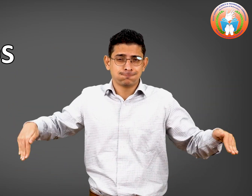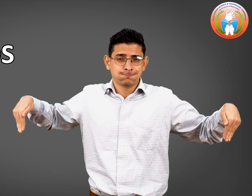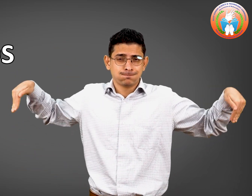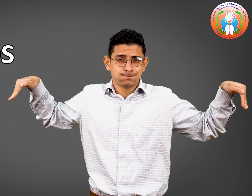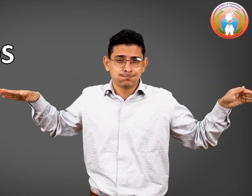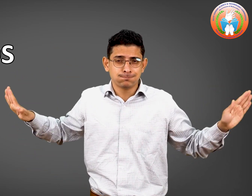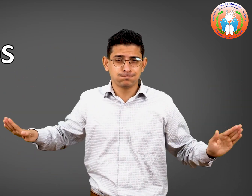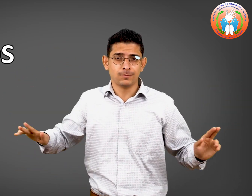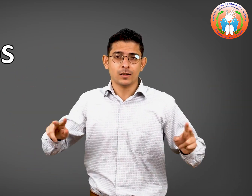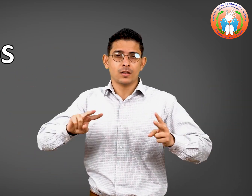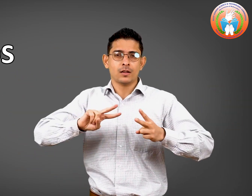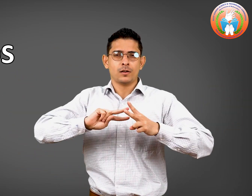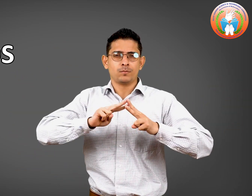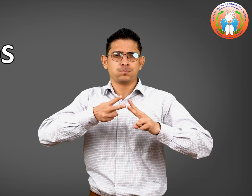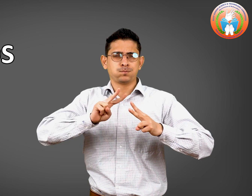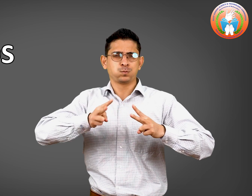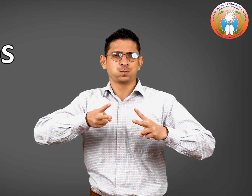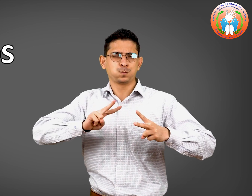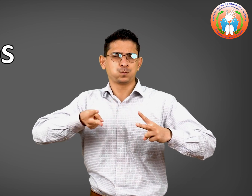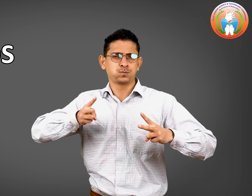Lesson name: Birds.